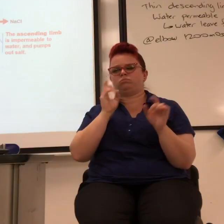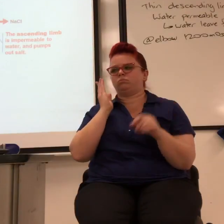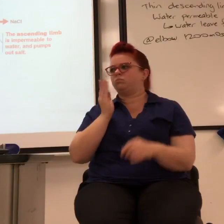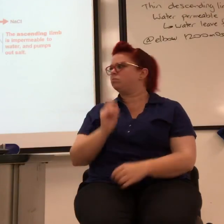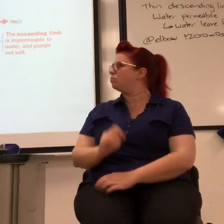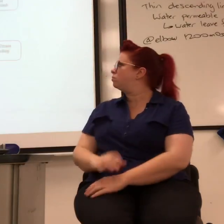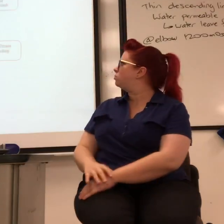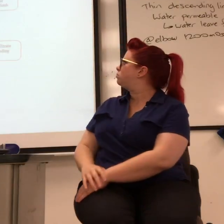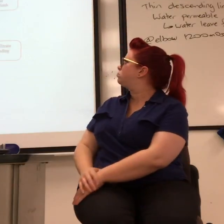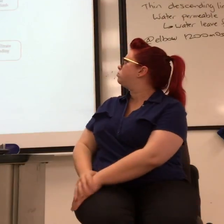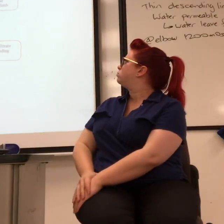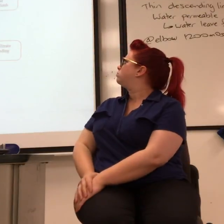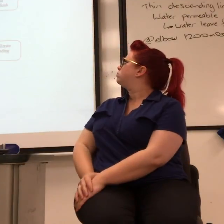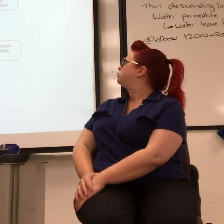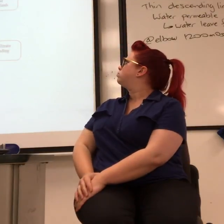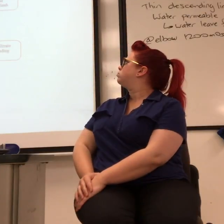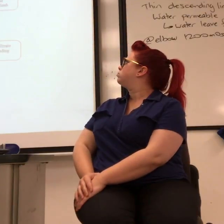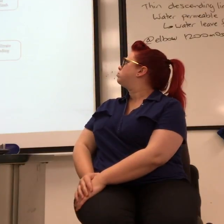put it together for you